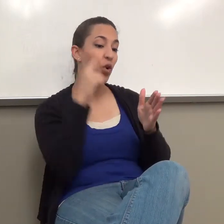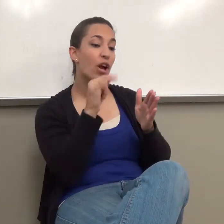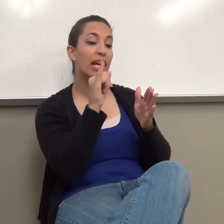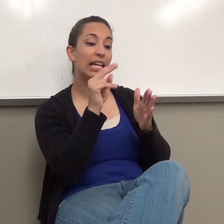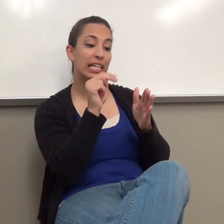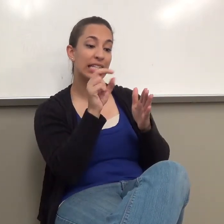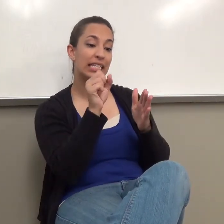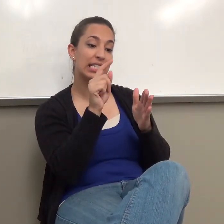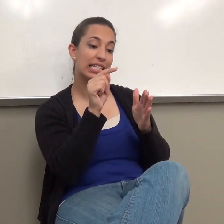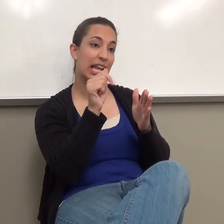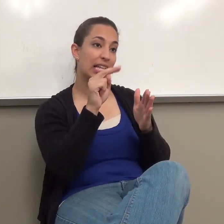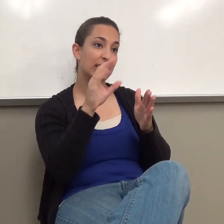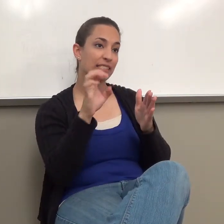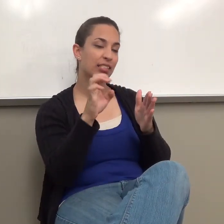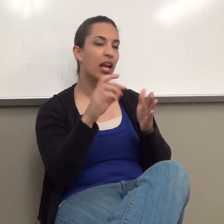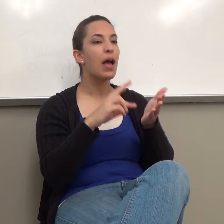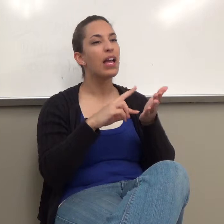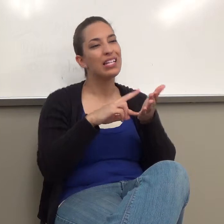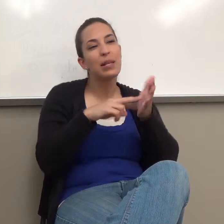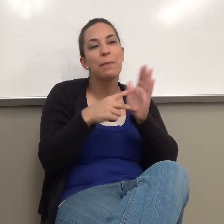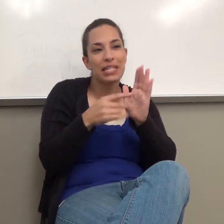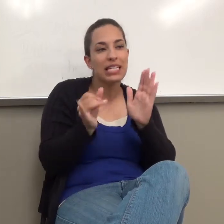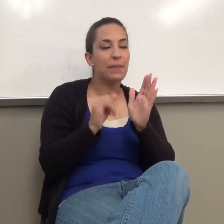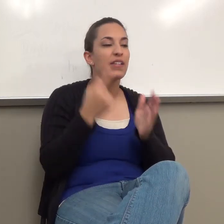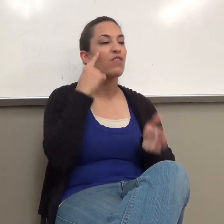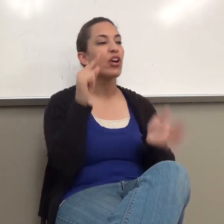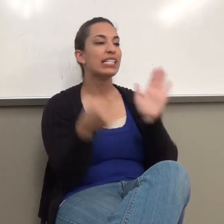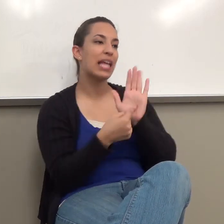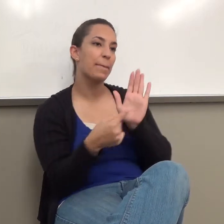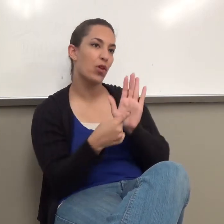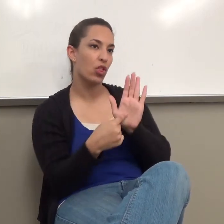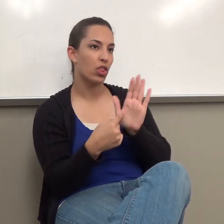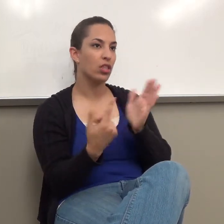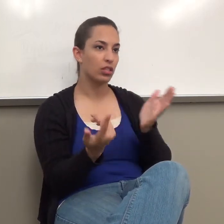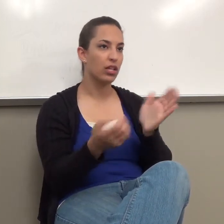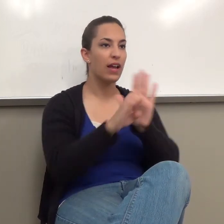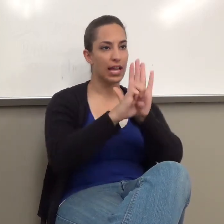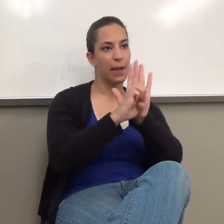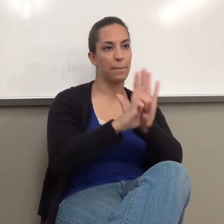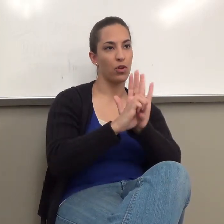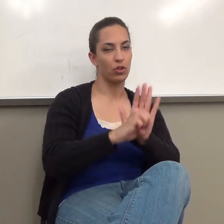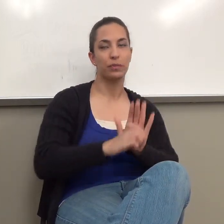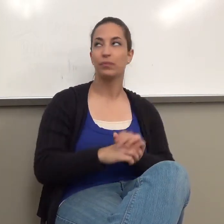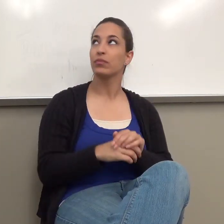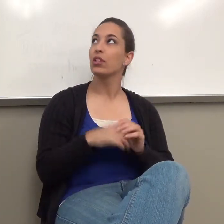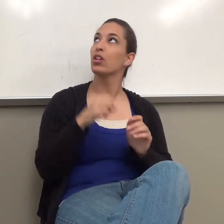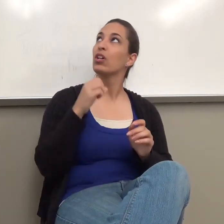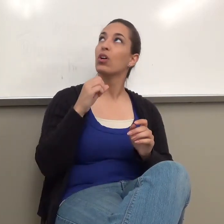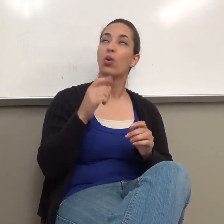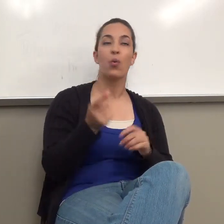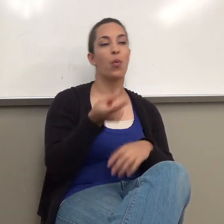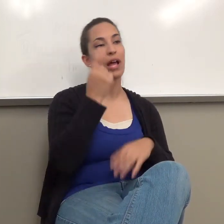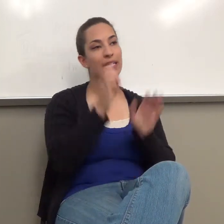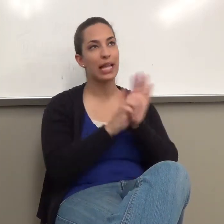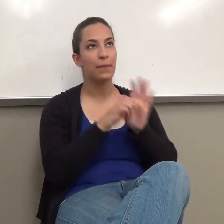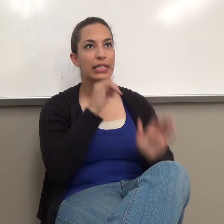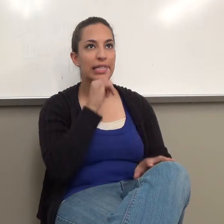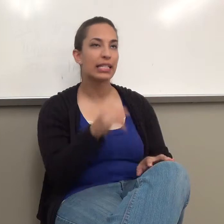for example. For instance, to illustrate, one example is, so this is going to be the